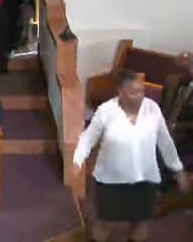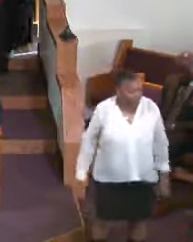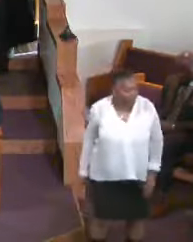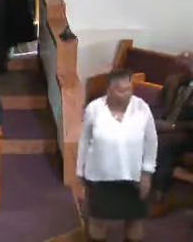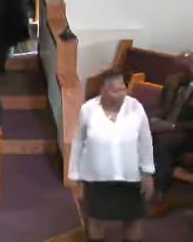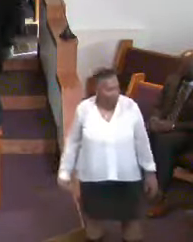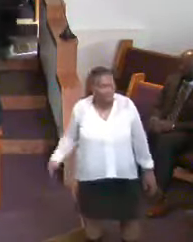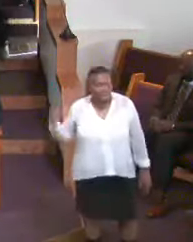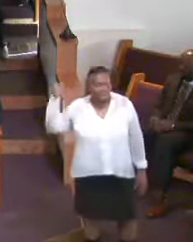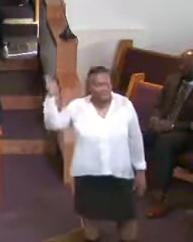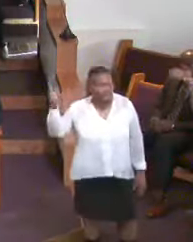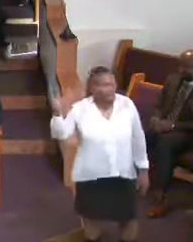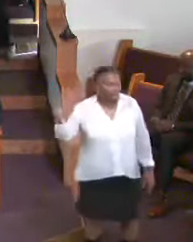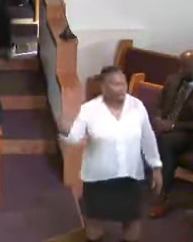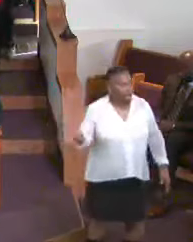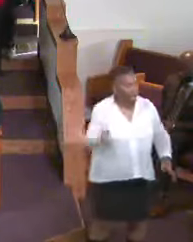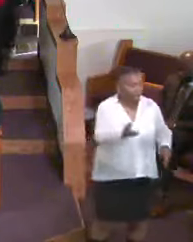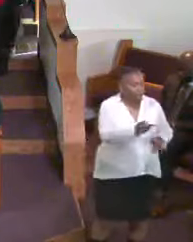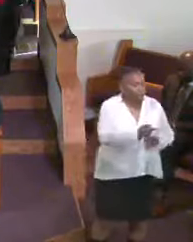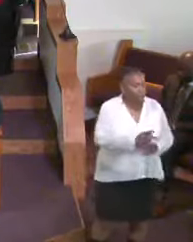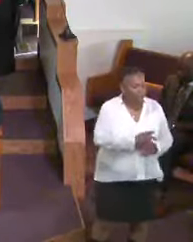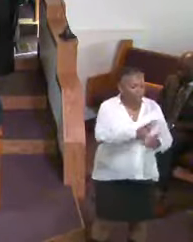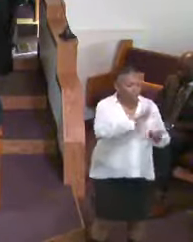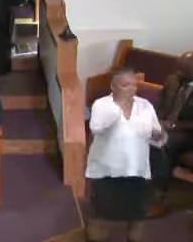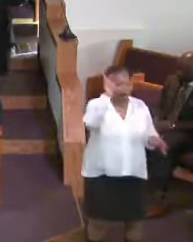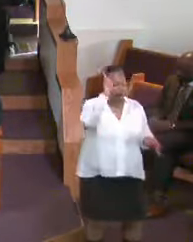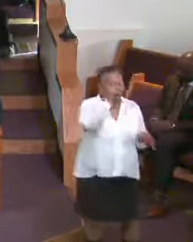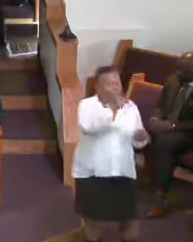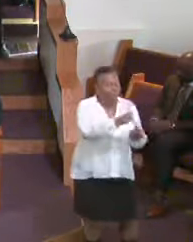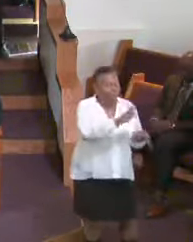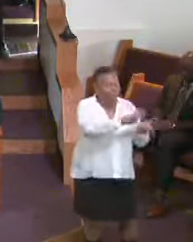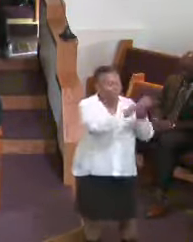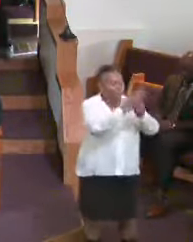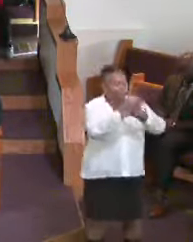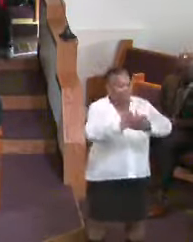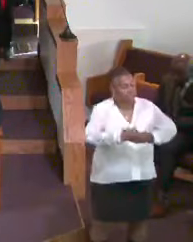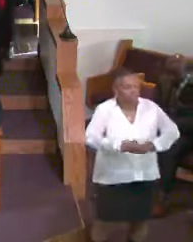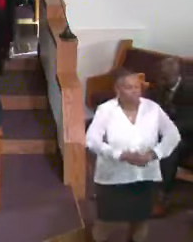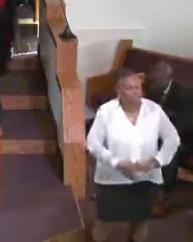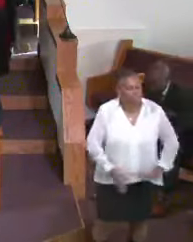him, He'll keep you in perfect